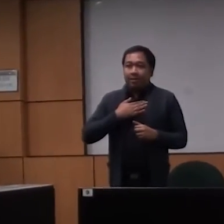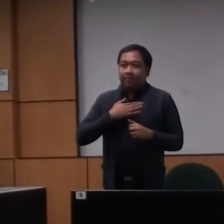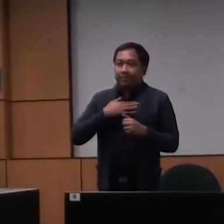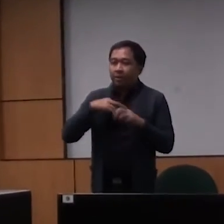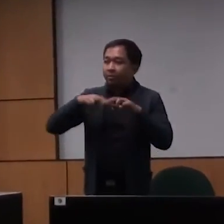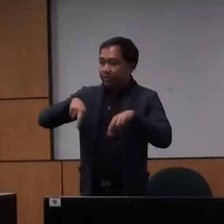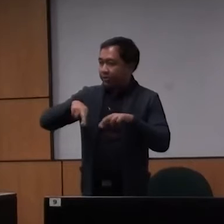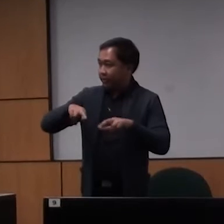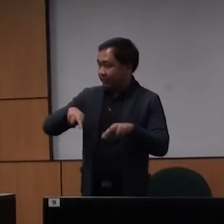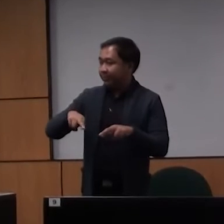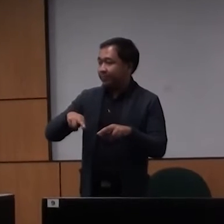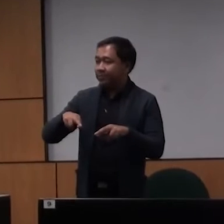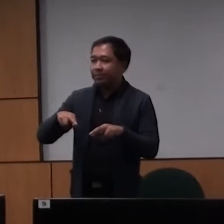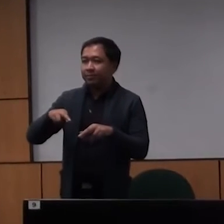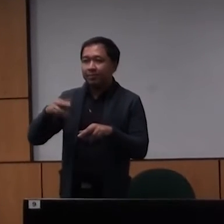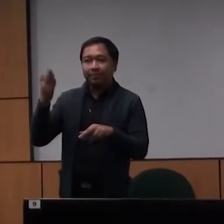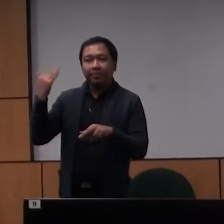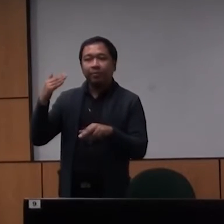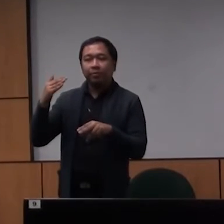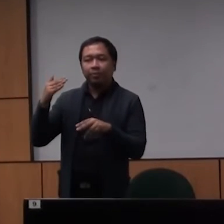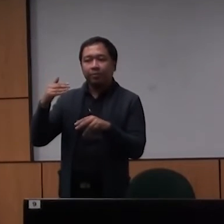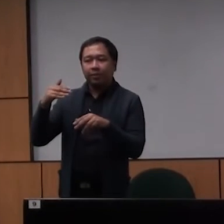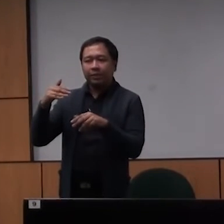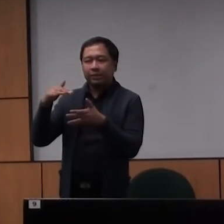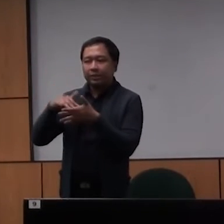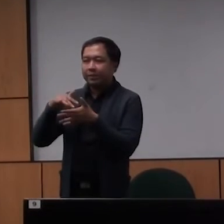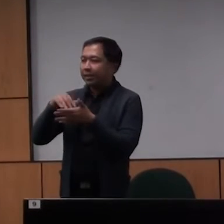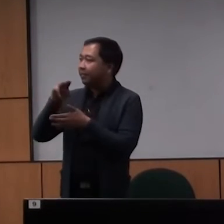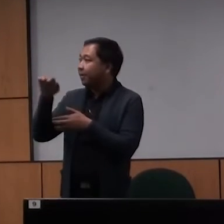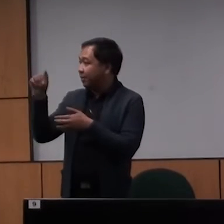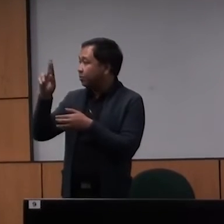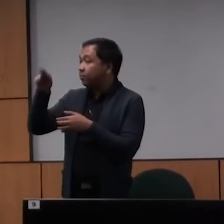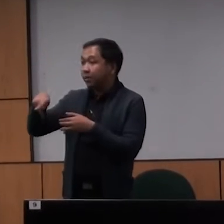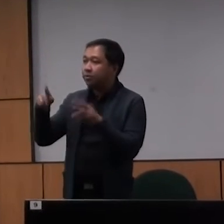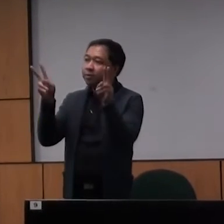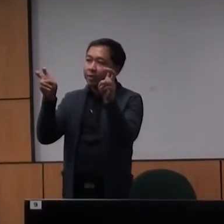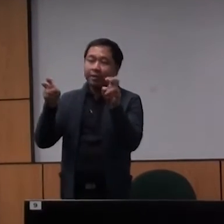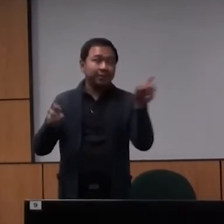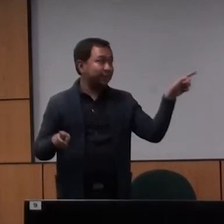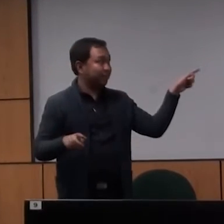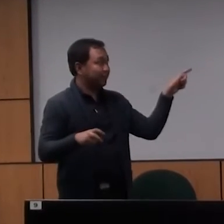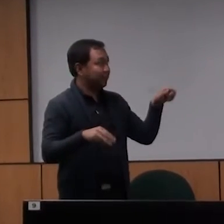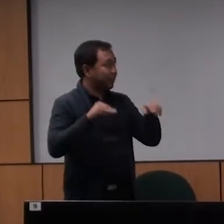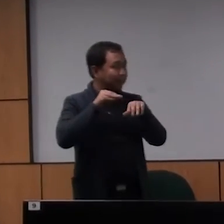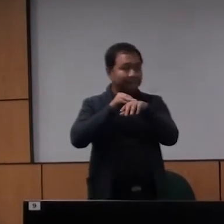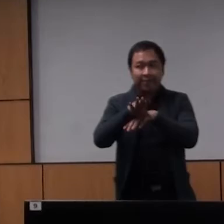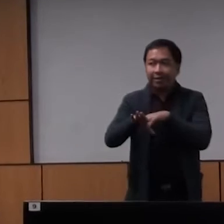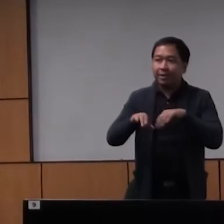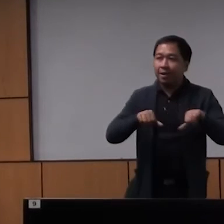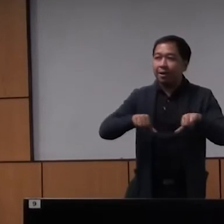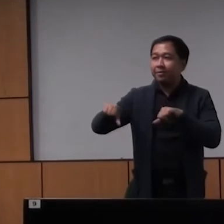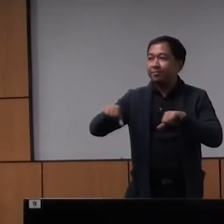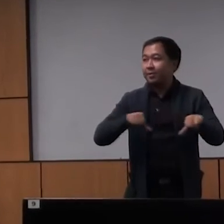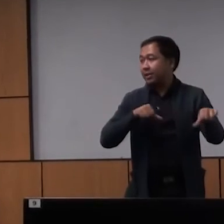paper when I took my master at EM, and it's entitled Effects of an Animated Teaching